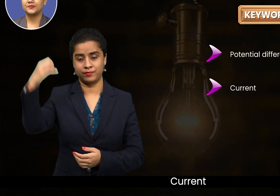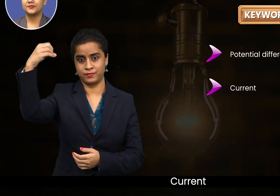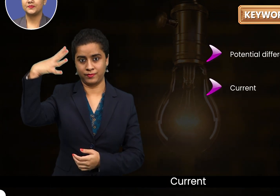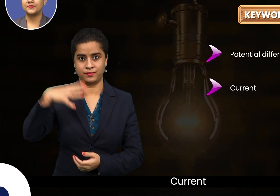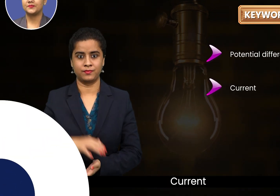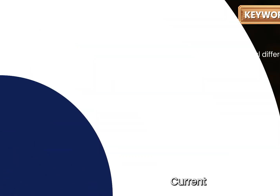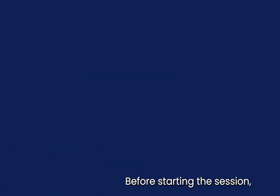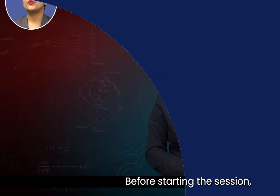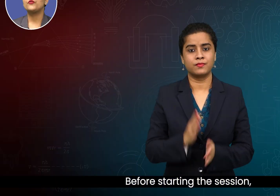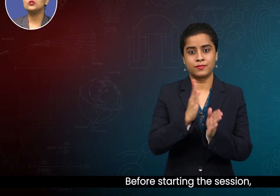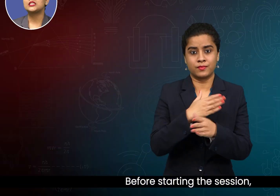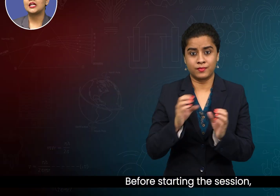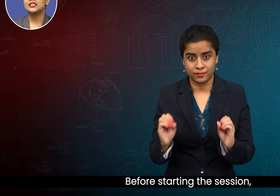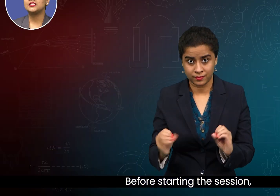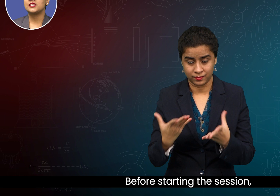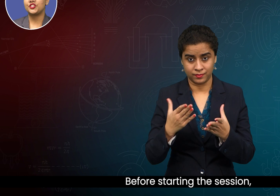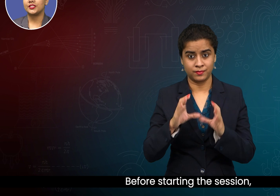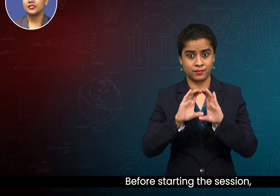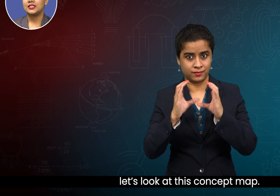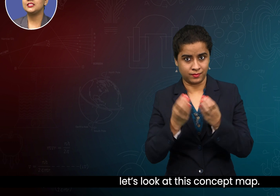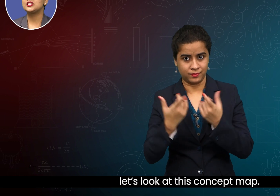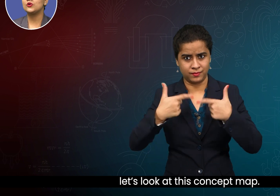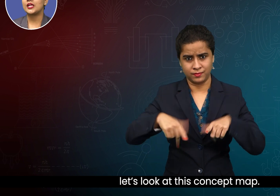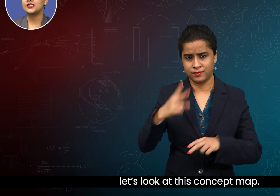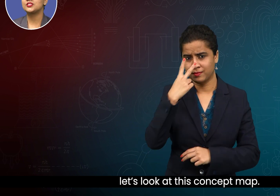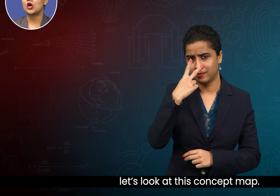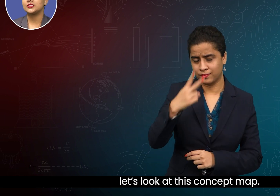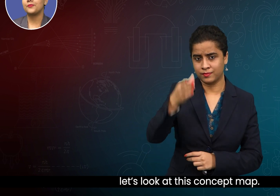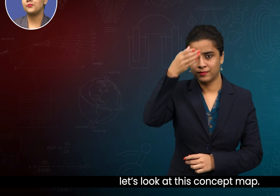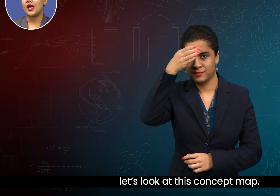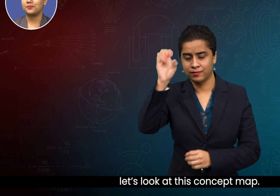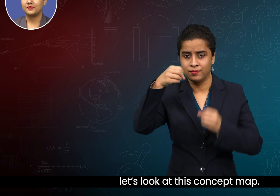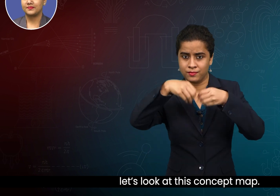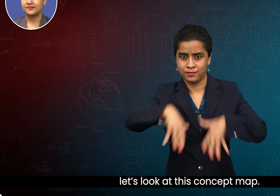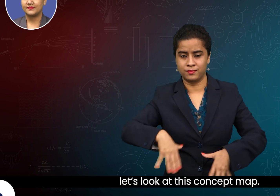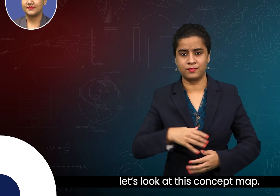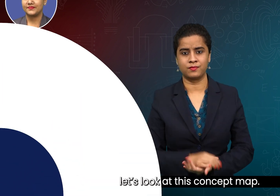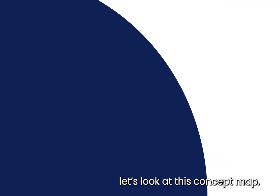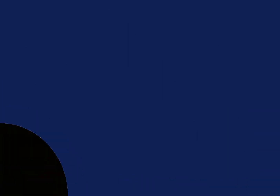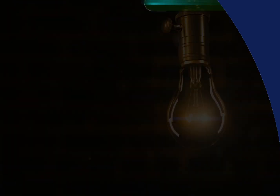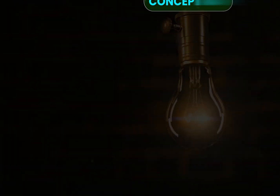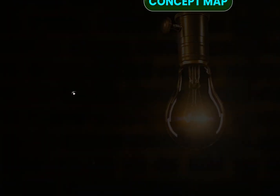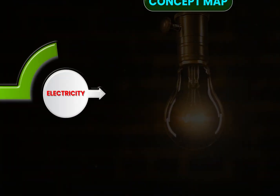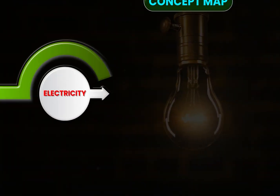current. Before starting the session, let's look at this concept map.